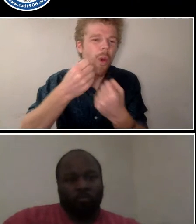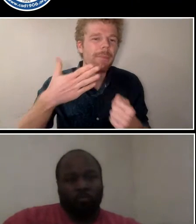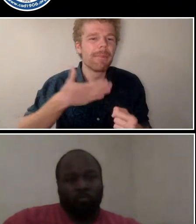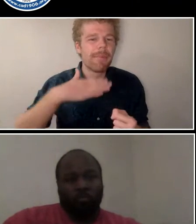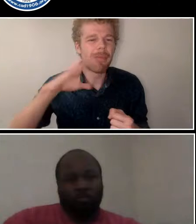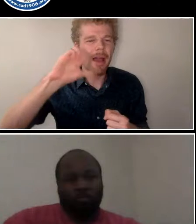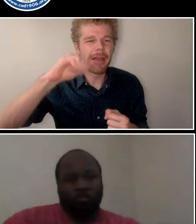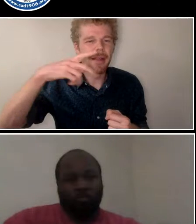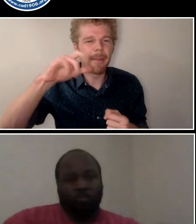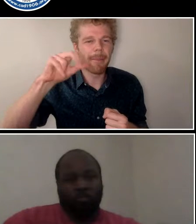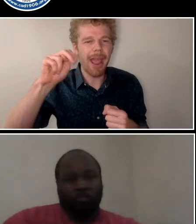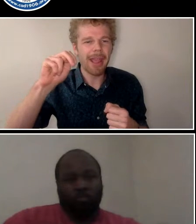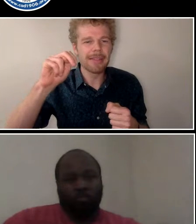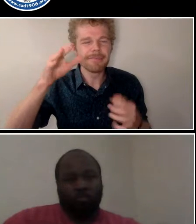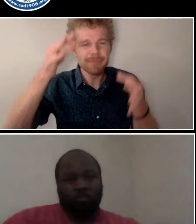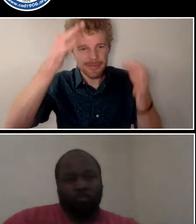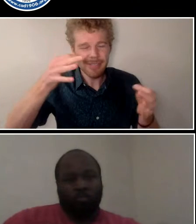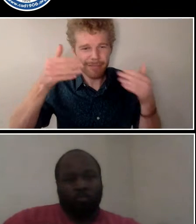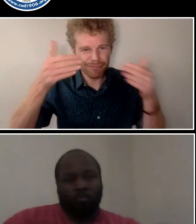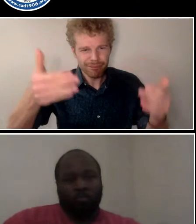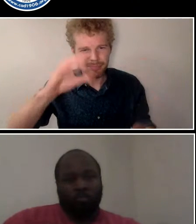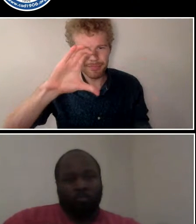get creative with how you campaign.